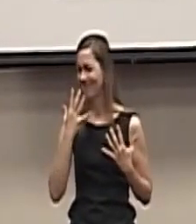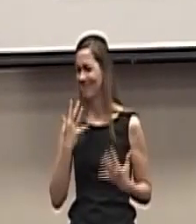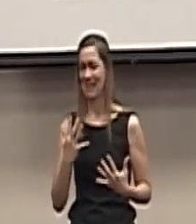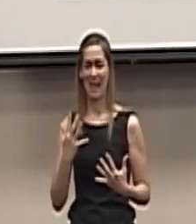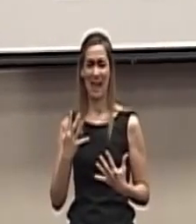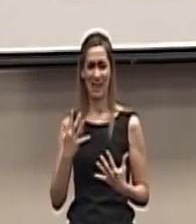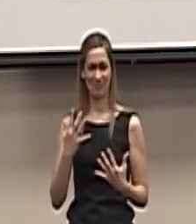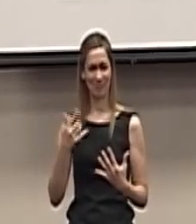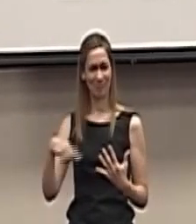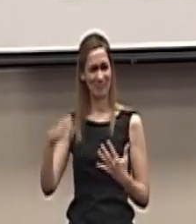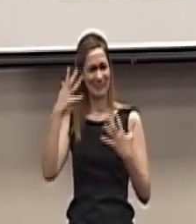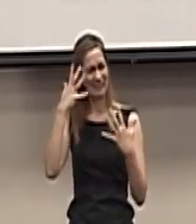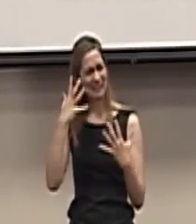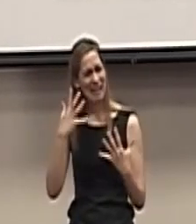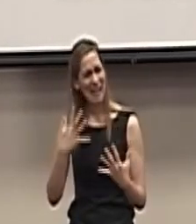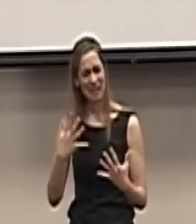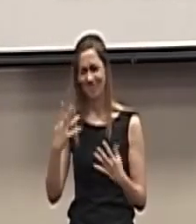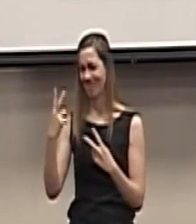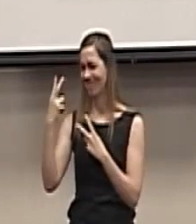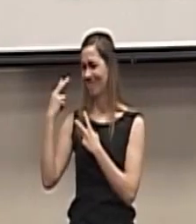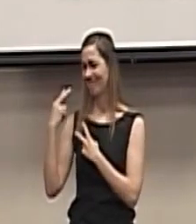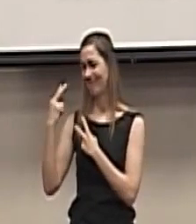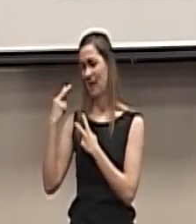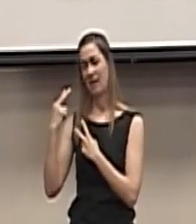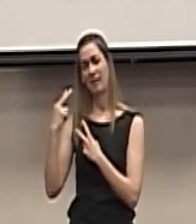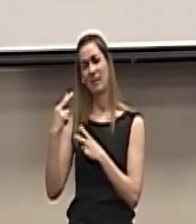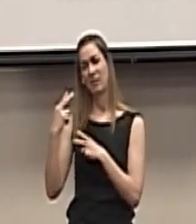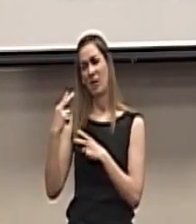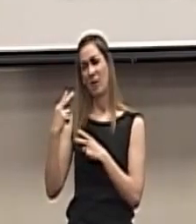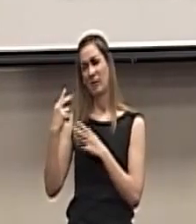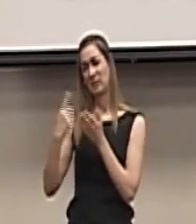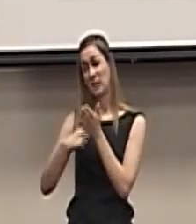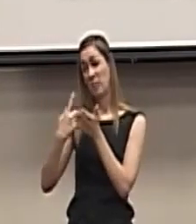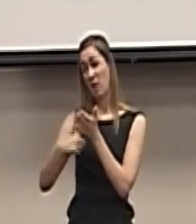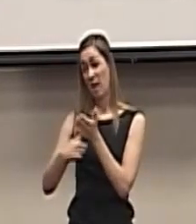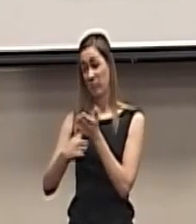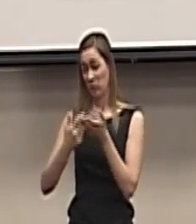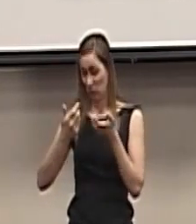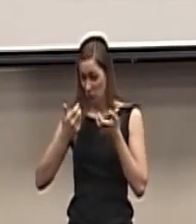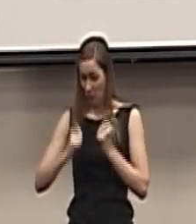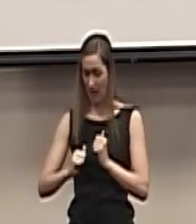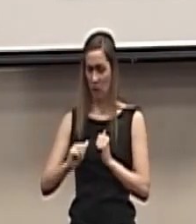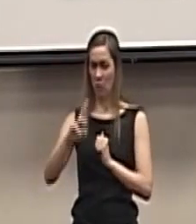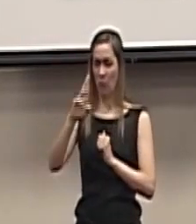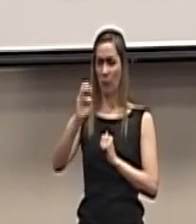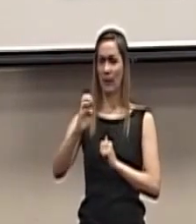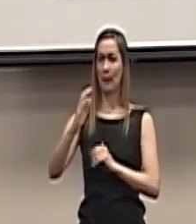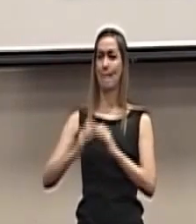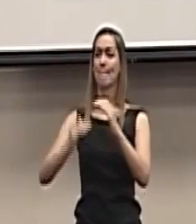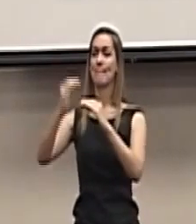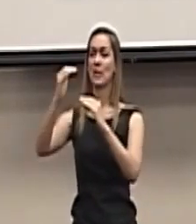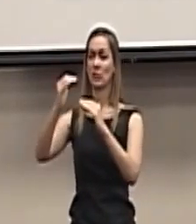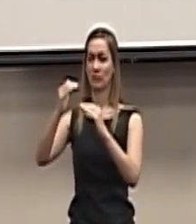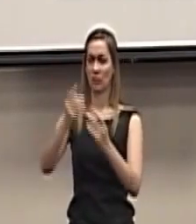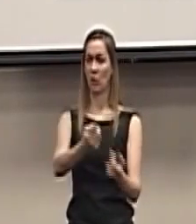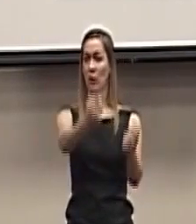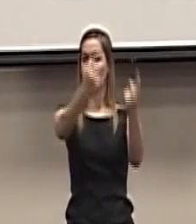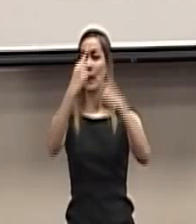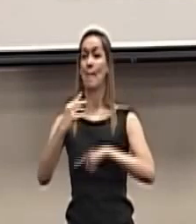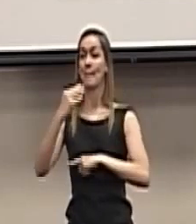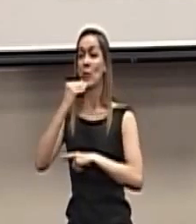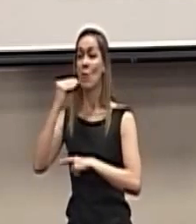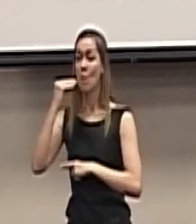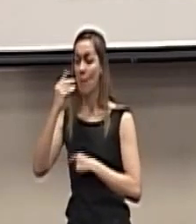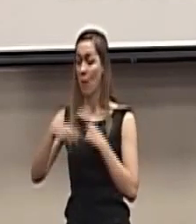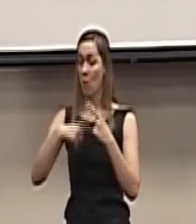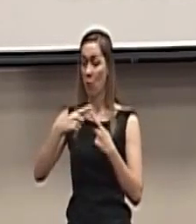them. I want you to know that in those times of rebuilding and returning home, and it's super important that when we return